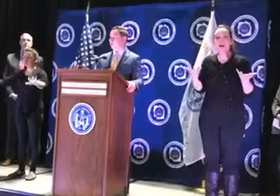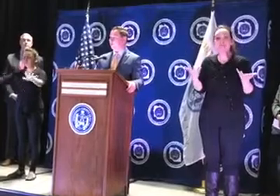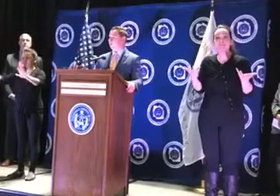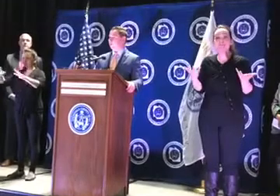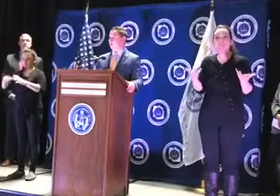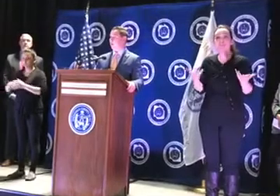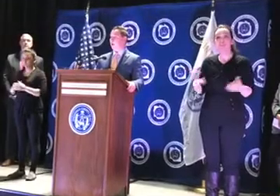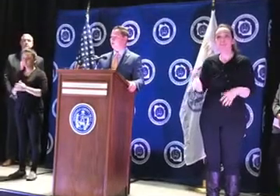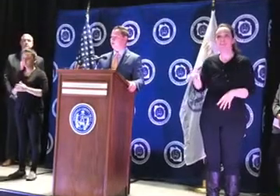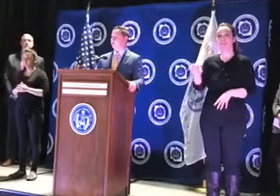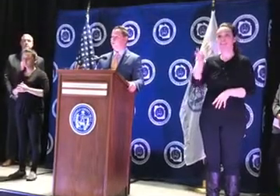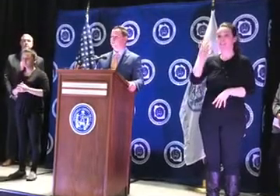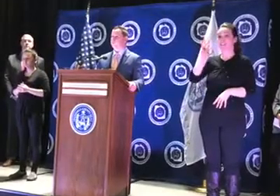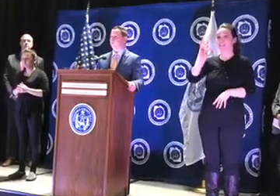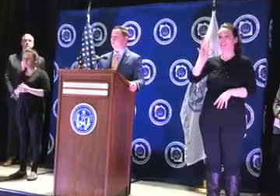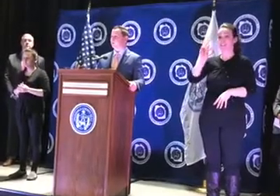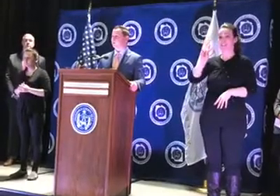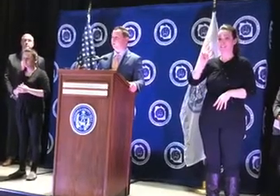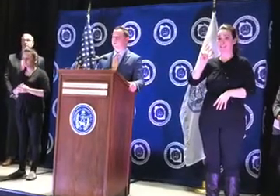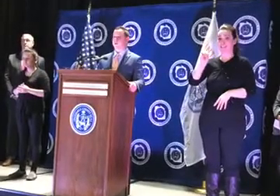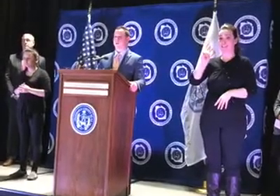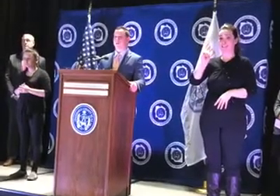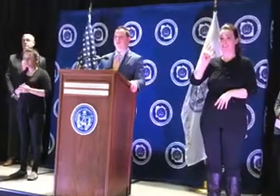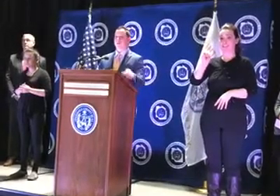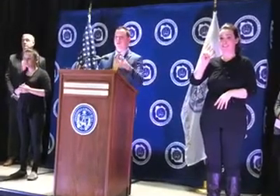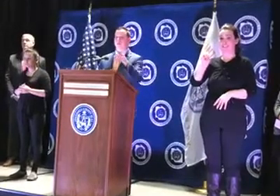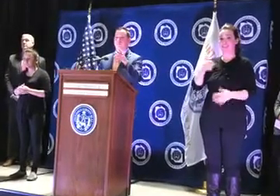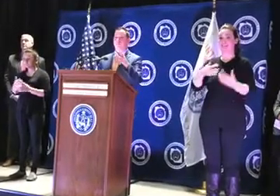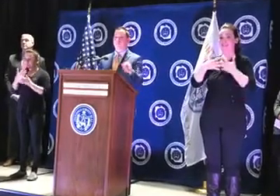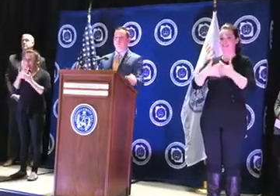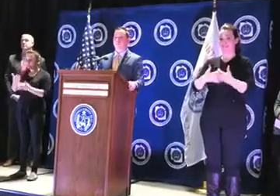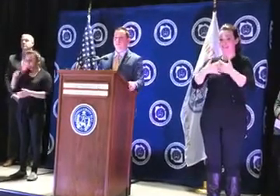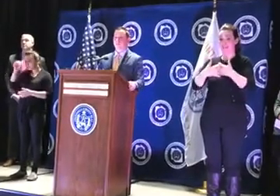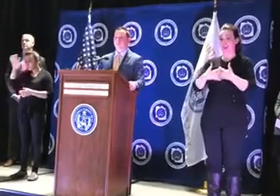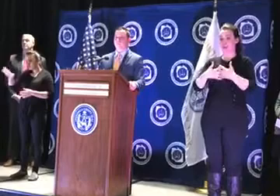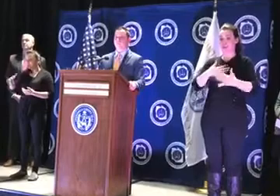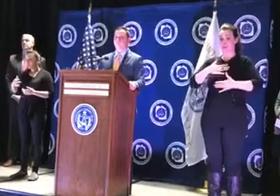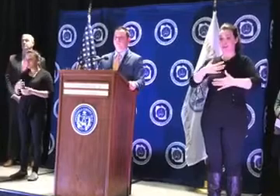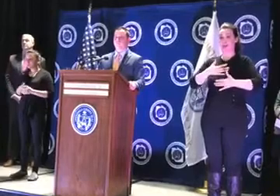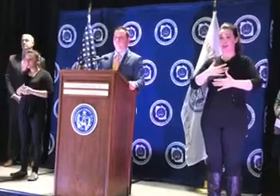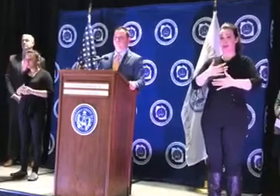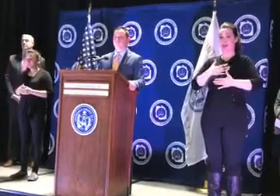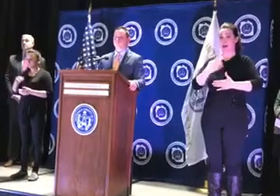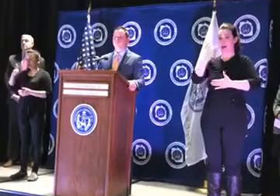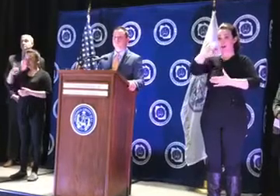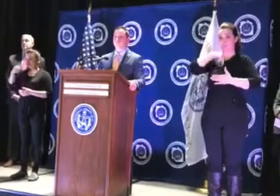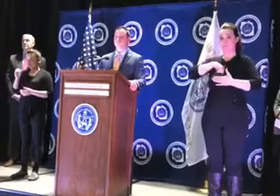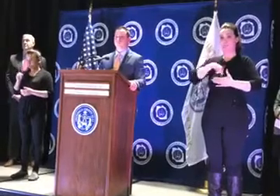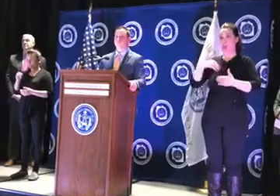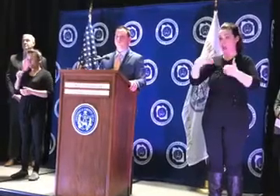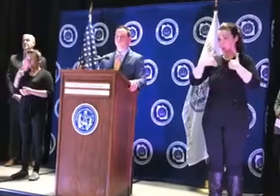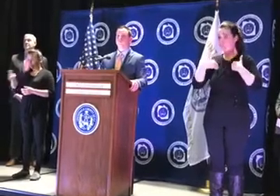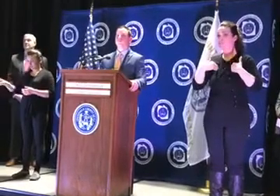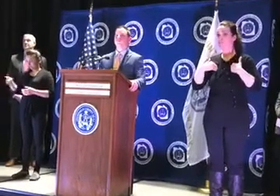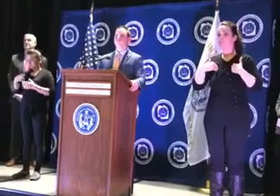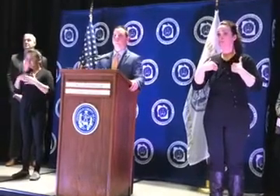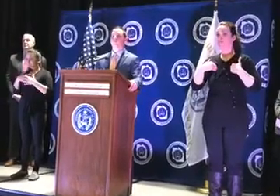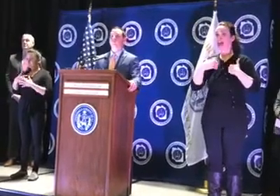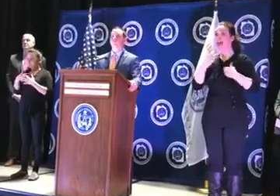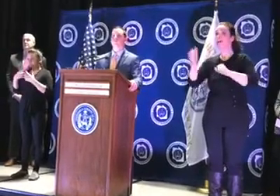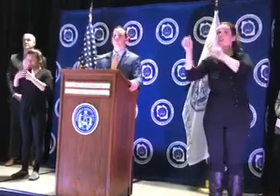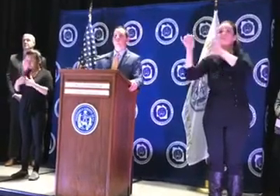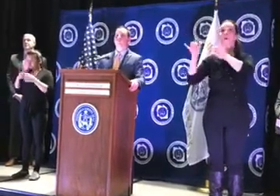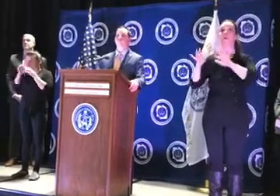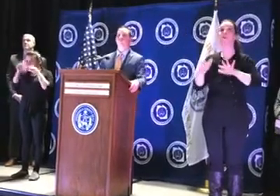never need, and we got a lot of snow. So that's the good news. Tim? You mentioned Ashodes. Is there any